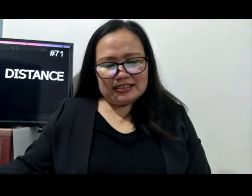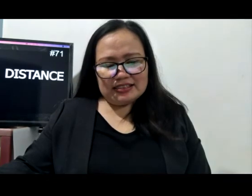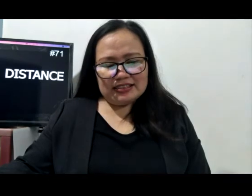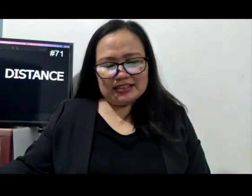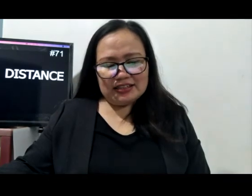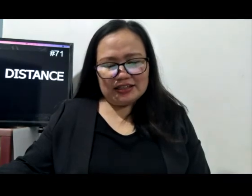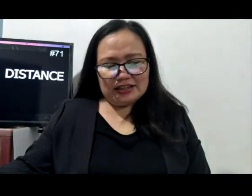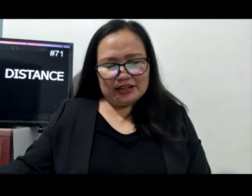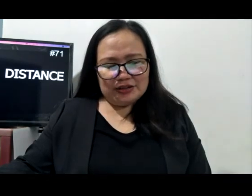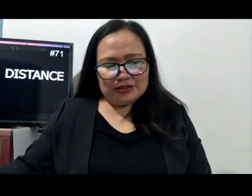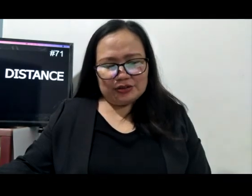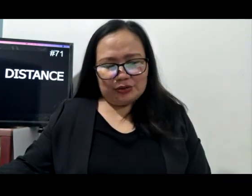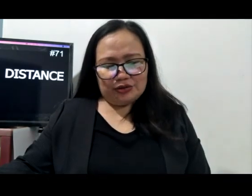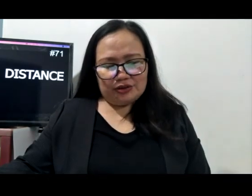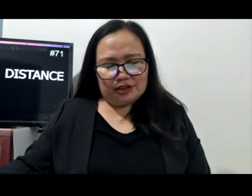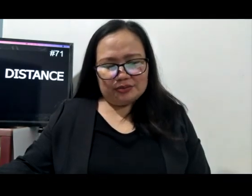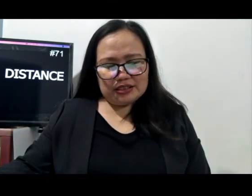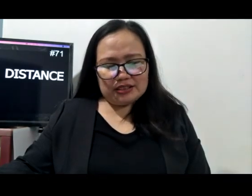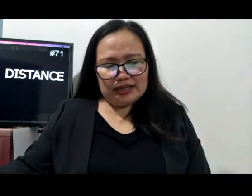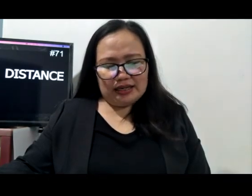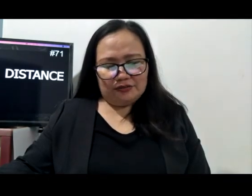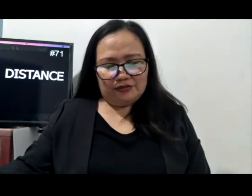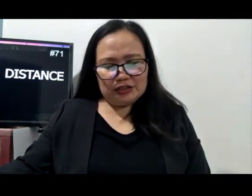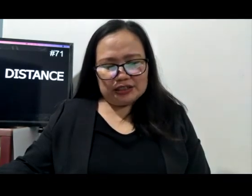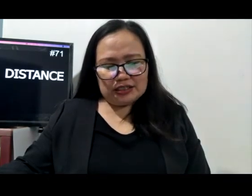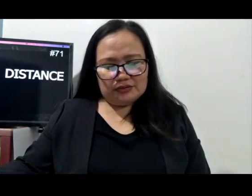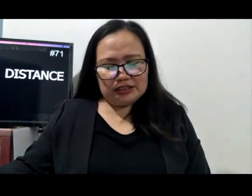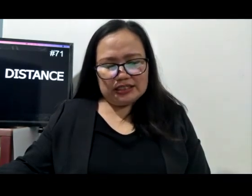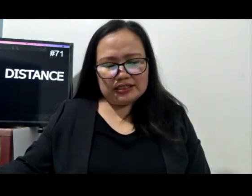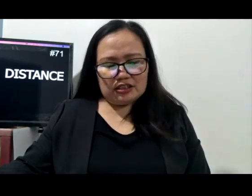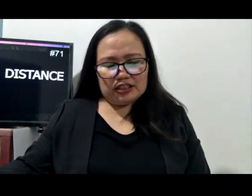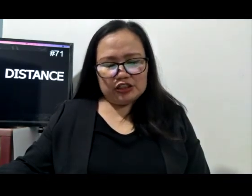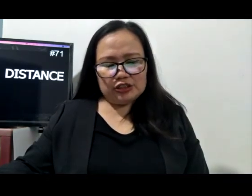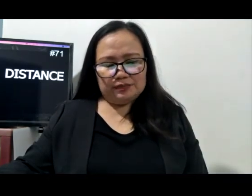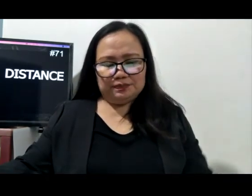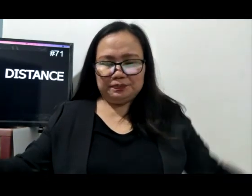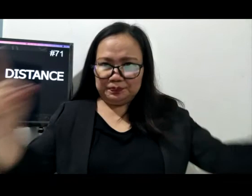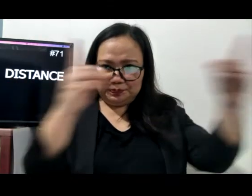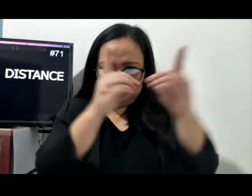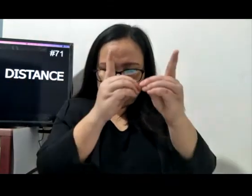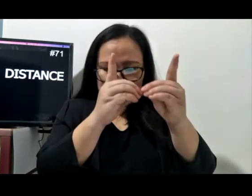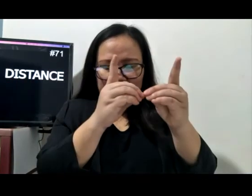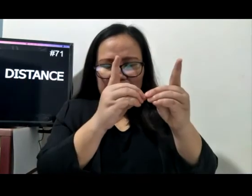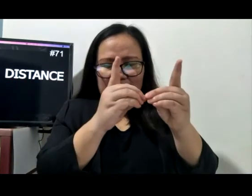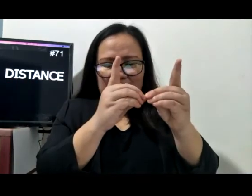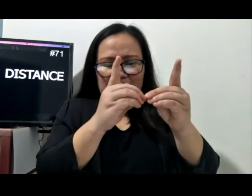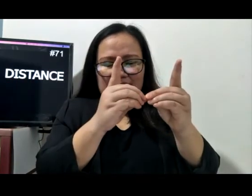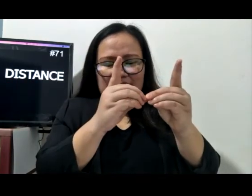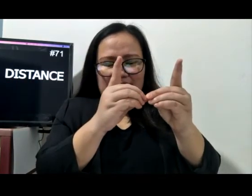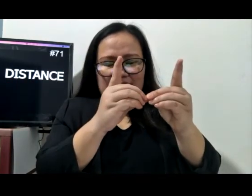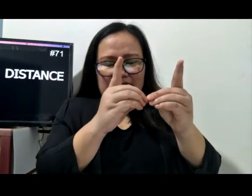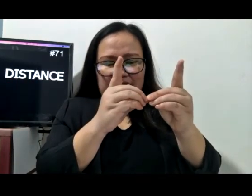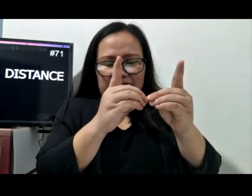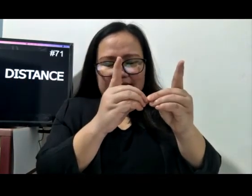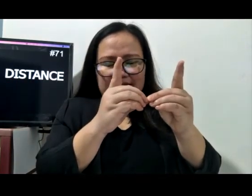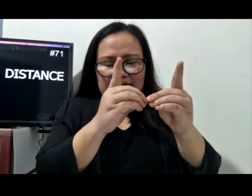Distance. So thumbs and fingers of these touch. write the